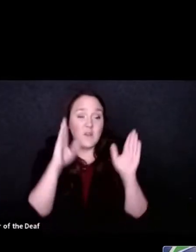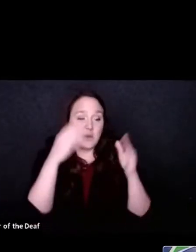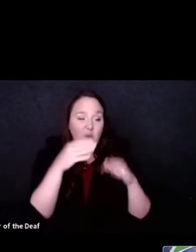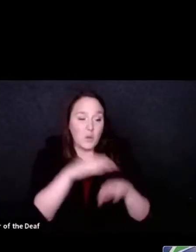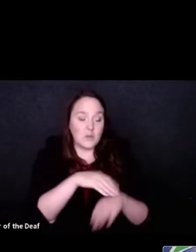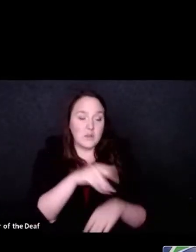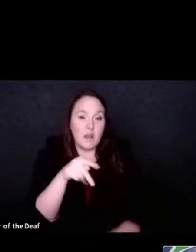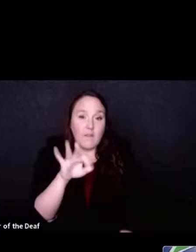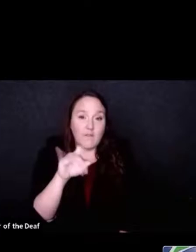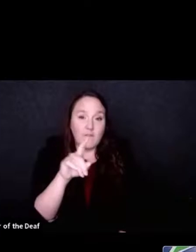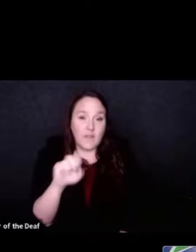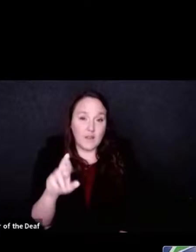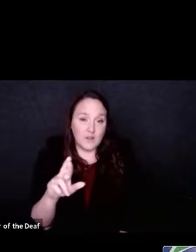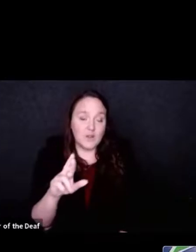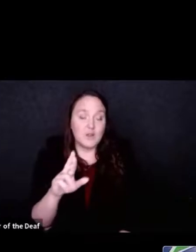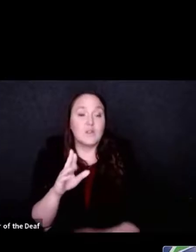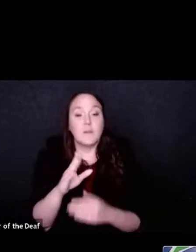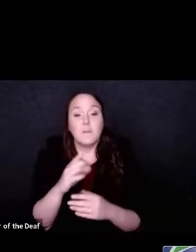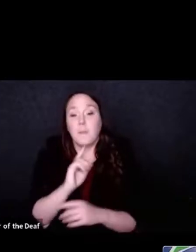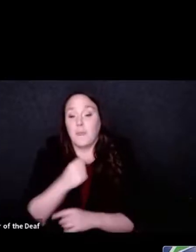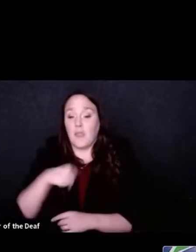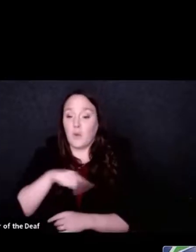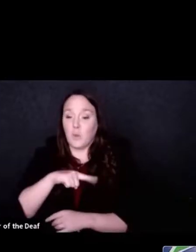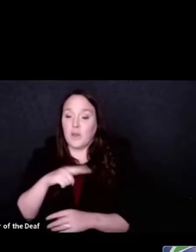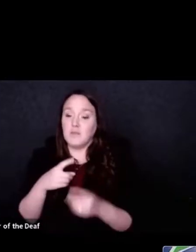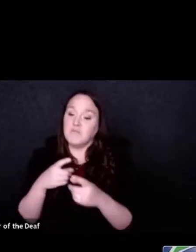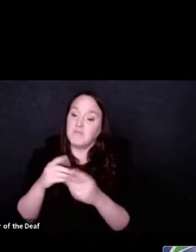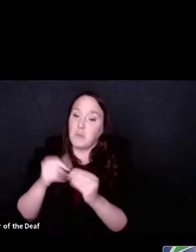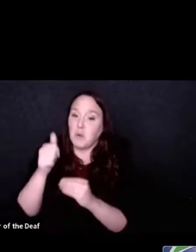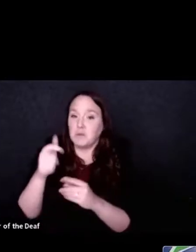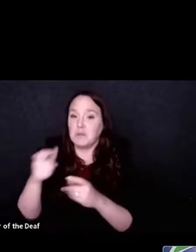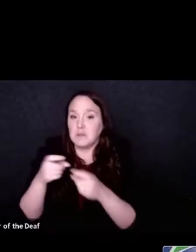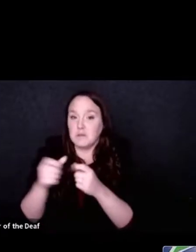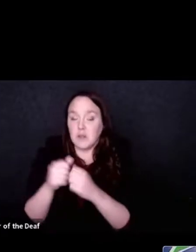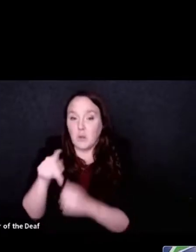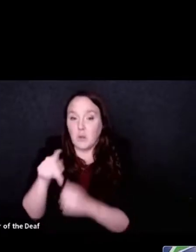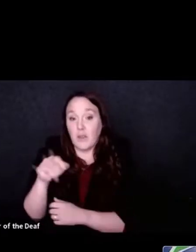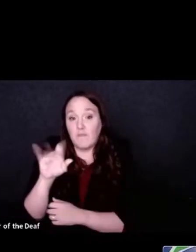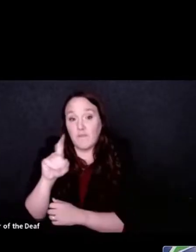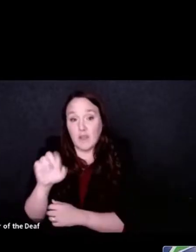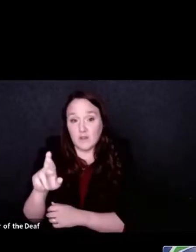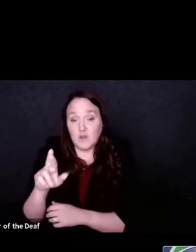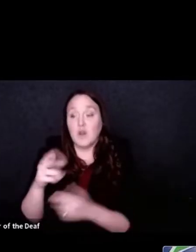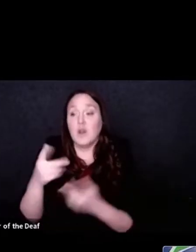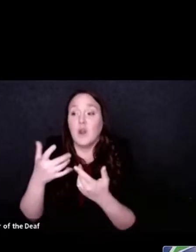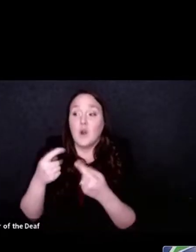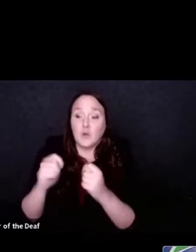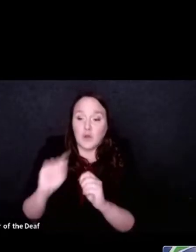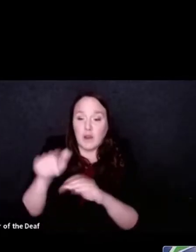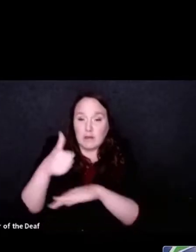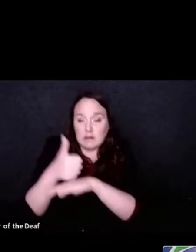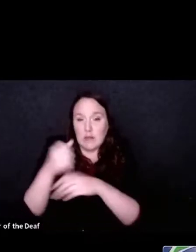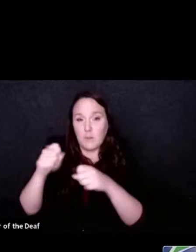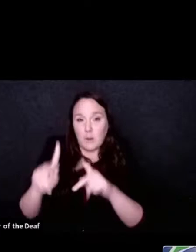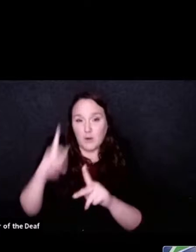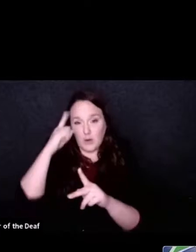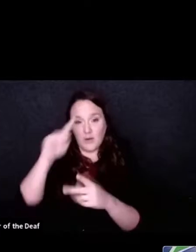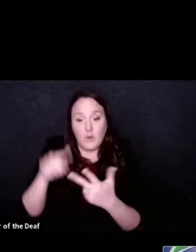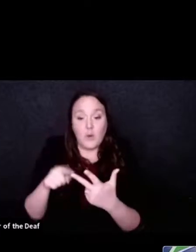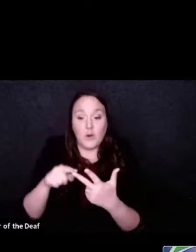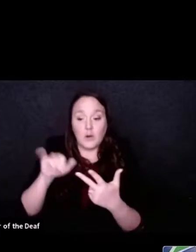They're doing some others. We're mostly in the Pfizer business, and then we're trying to get the opportunities for Johnson & Johnson and Moderna that are both easier